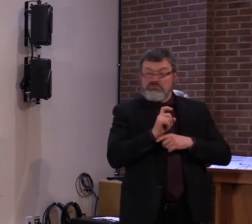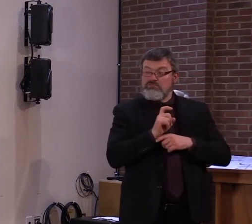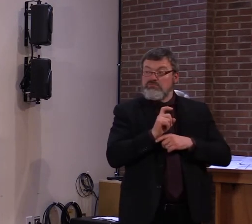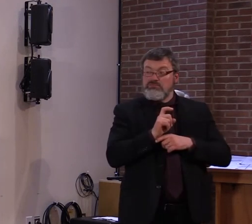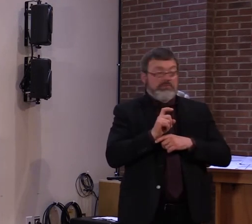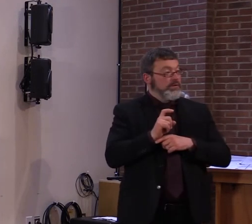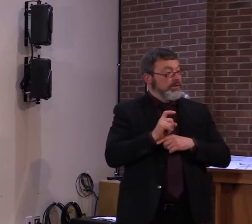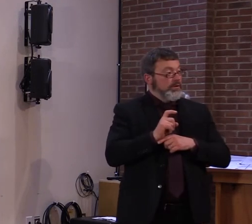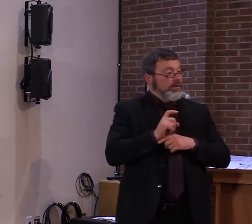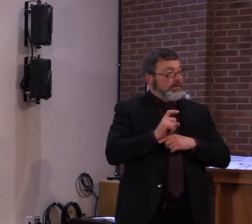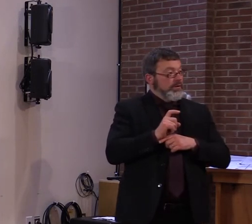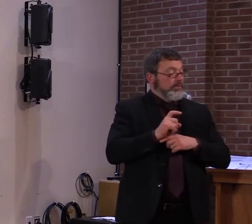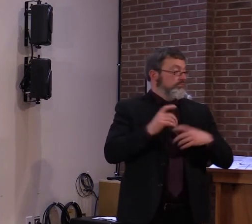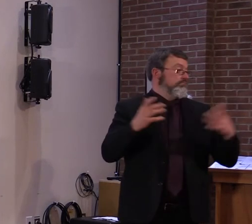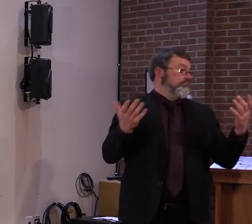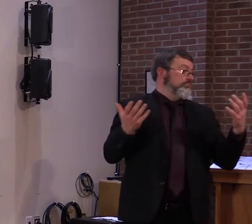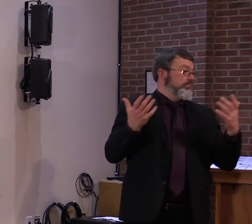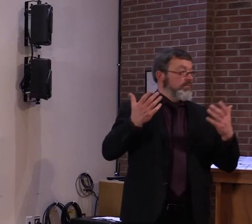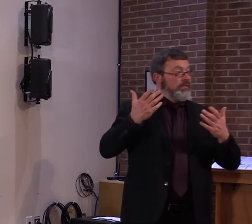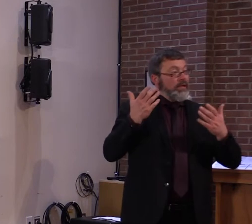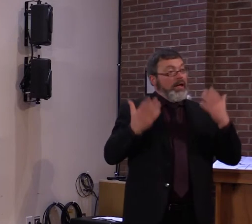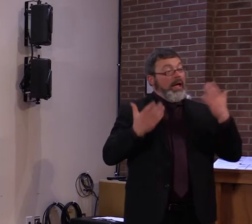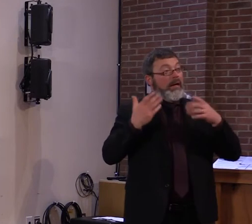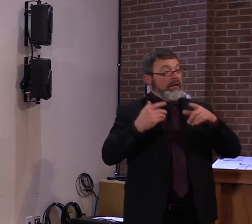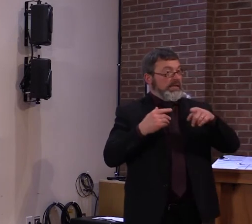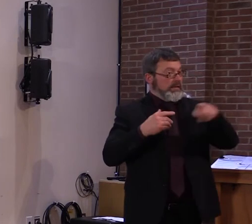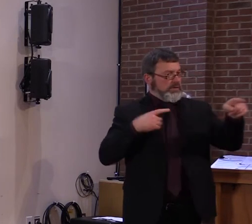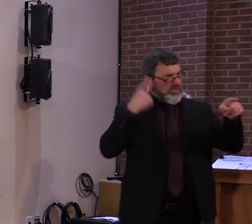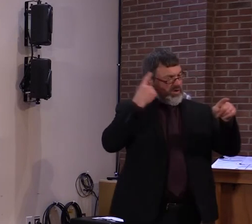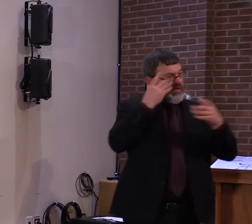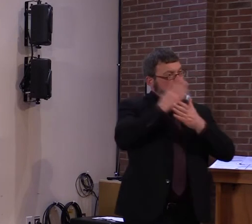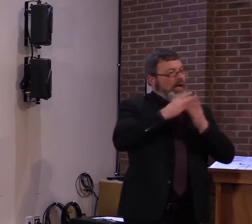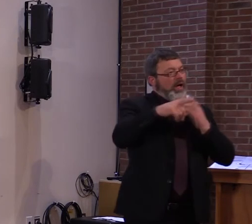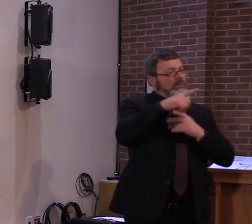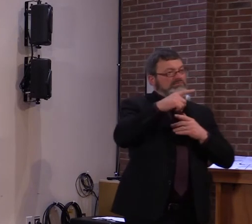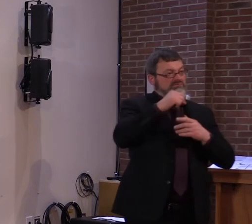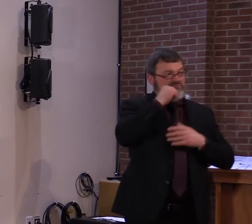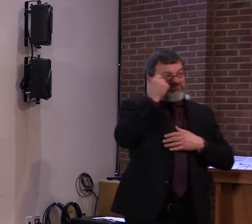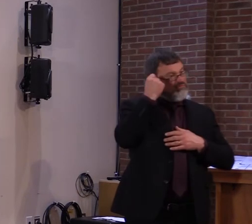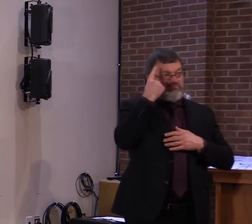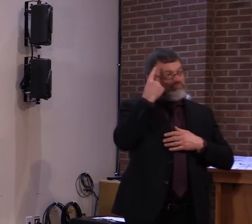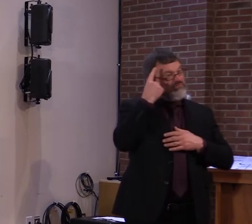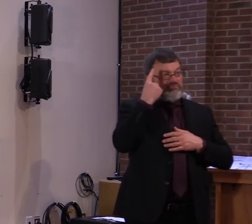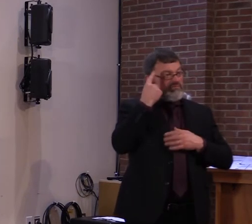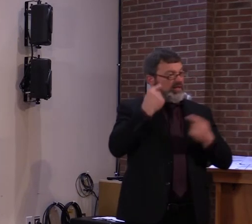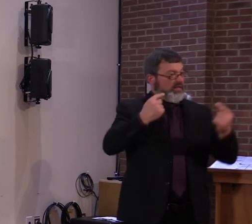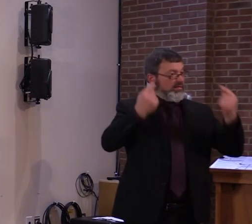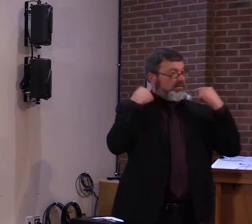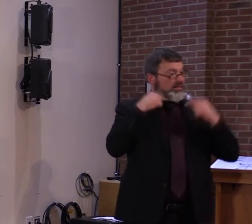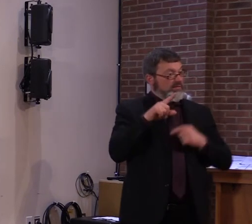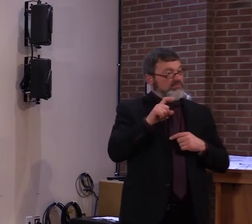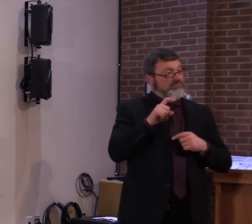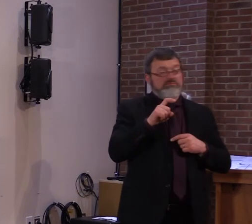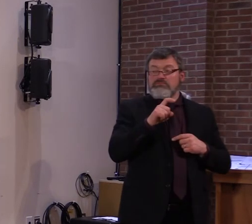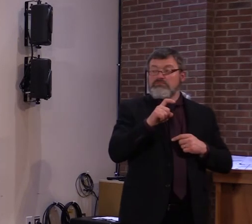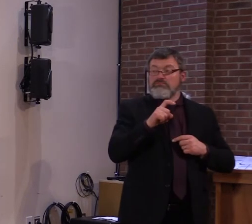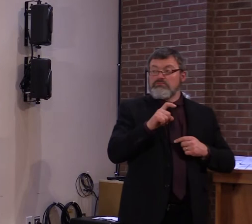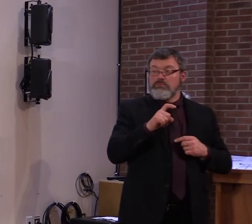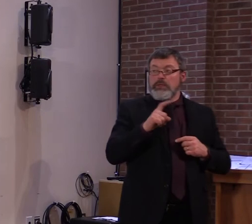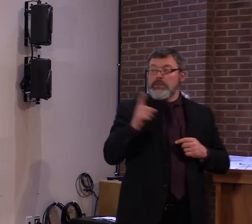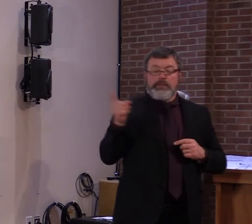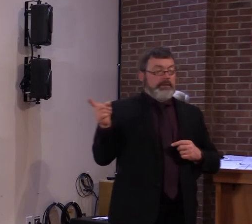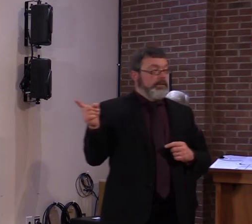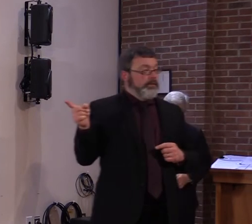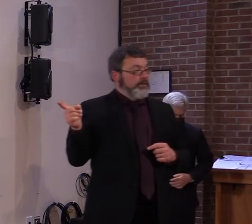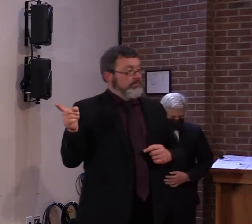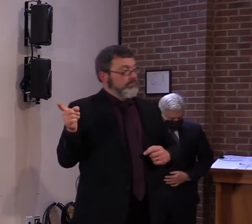understand the situation? Yeah, thank you, Liam, and we're using all the channels we have at our disposal within state government to get